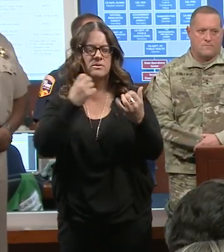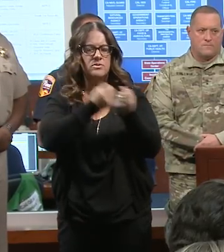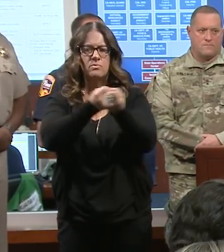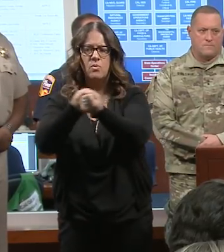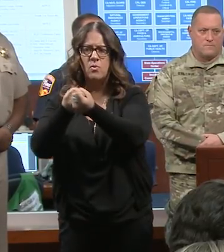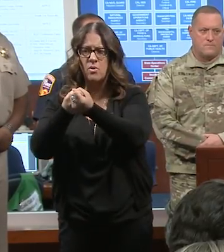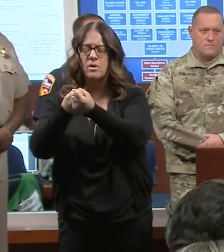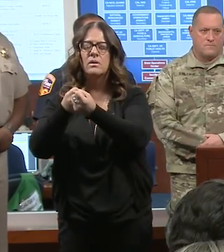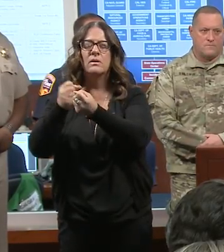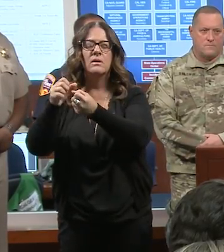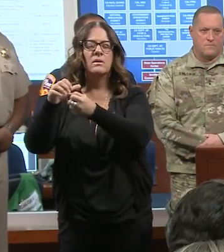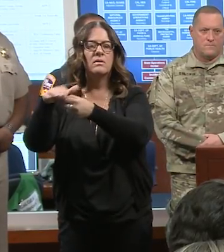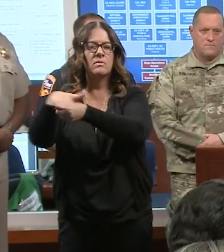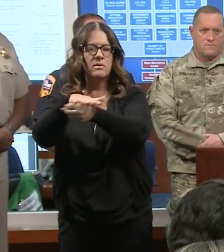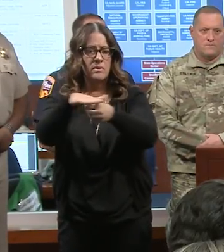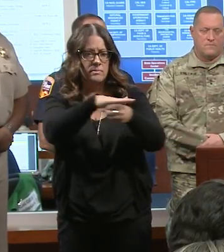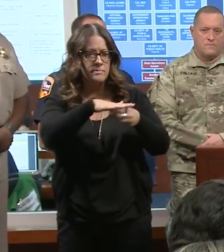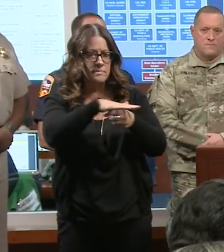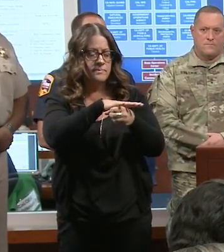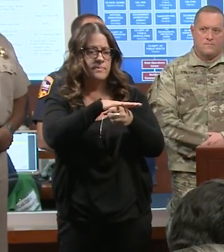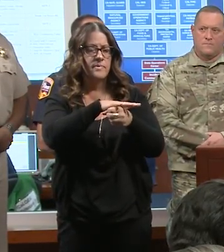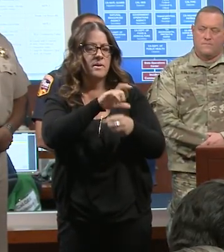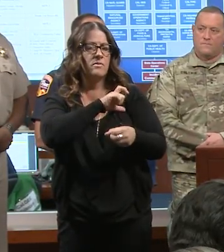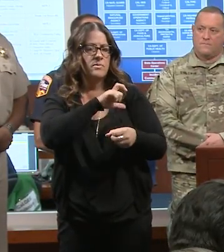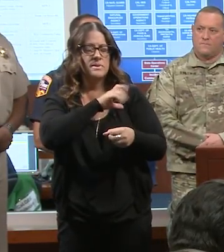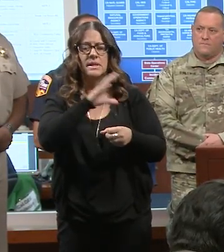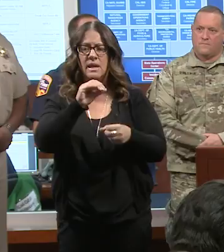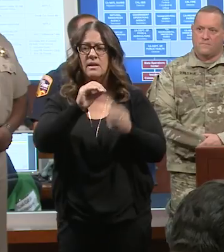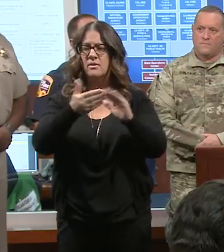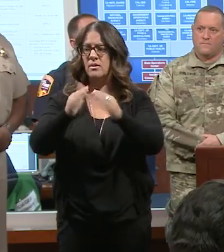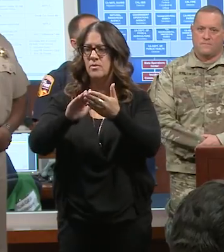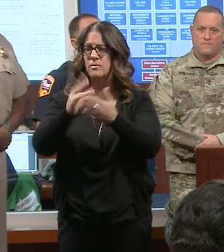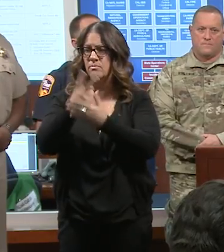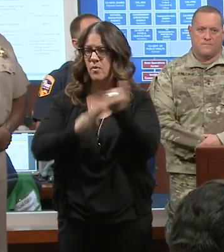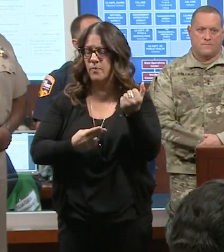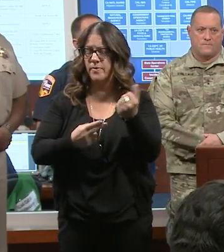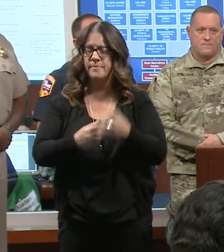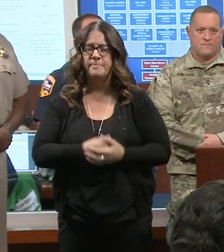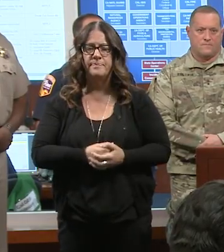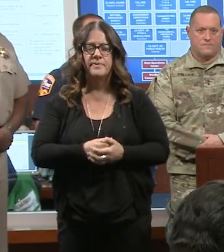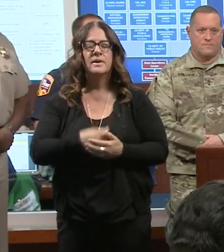and the communities to get through this process.